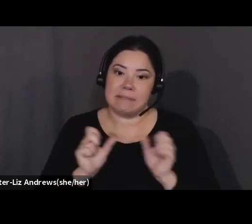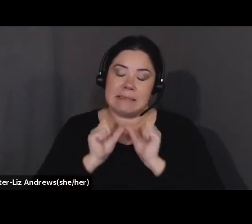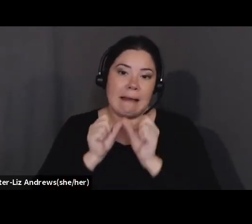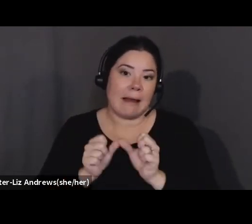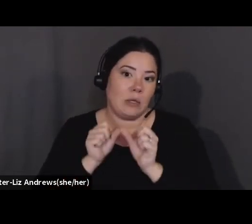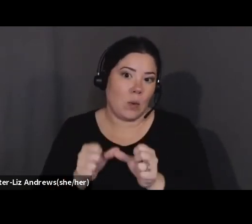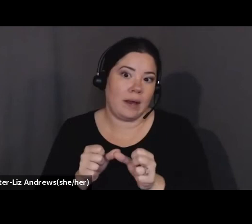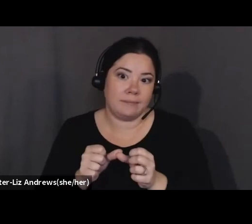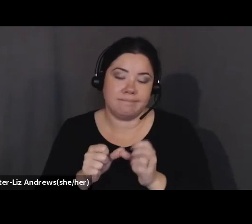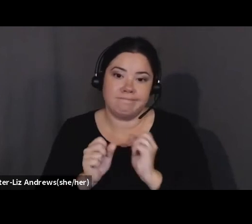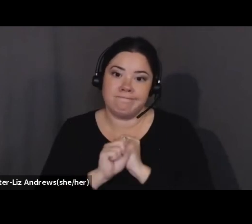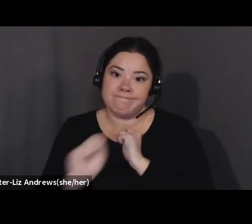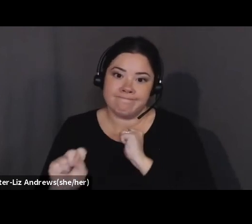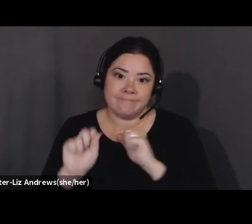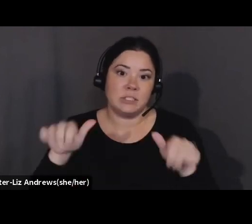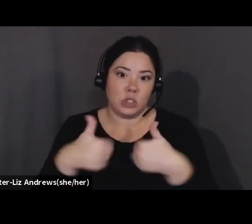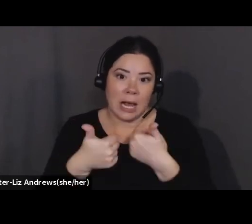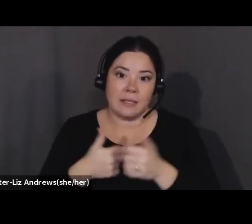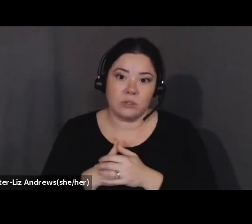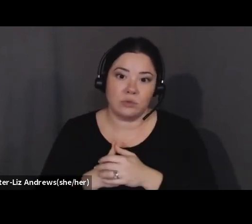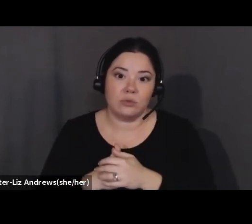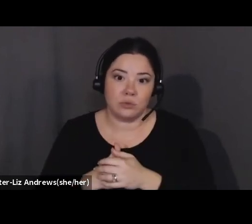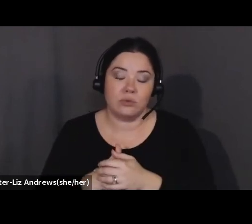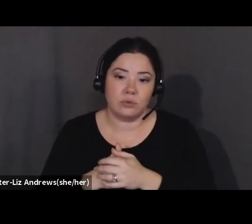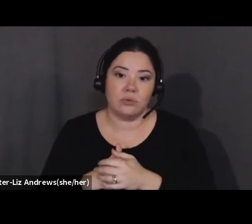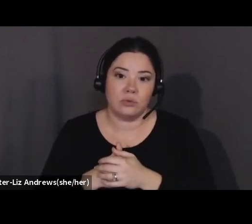ongoing challenge, and